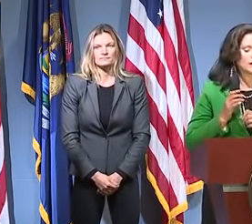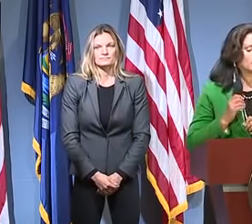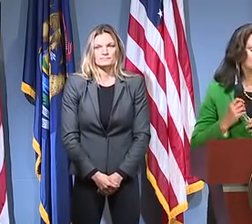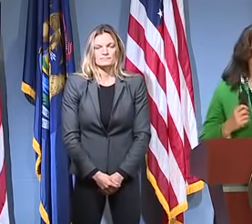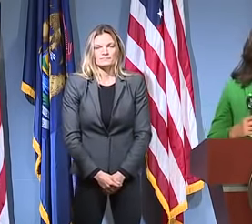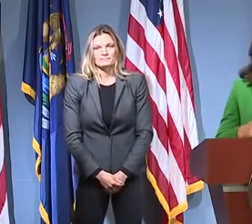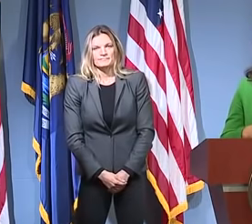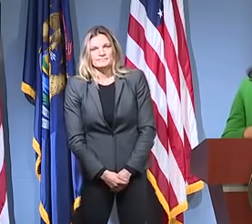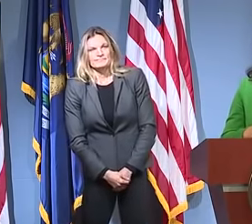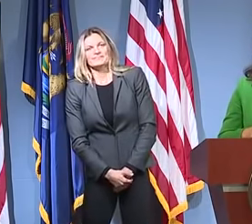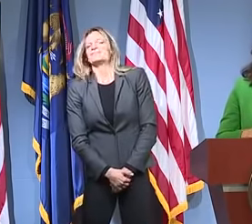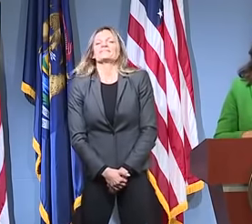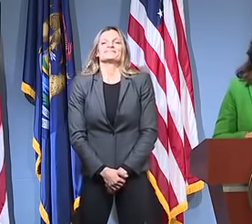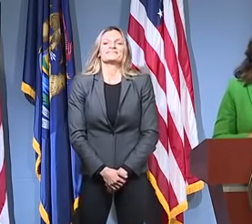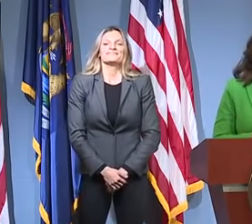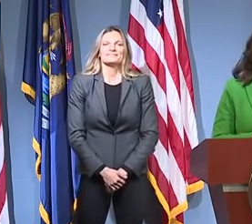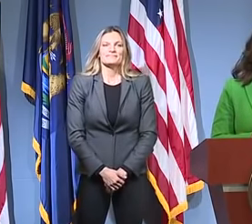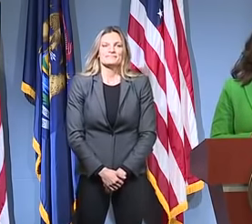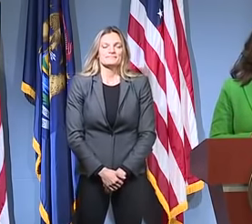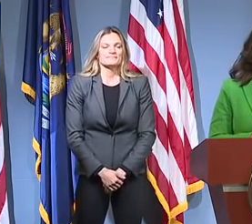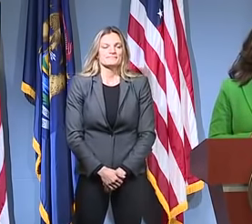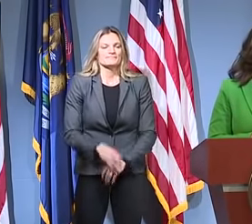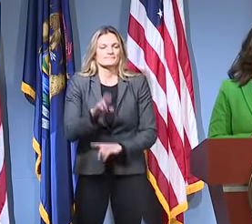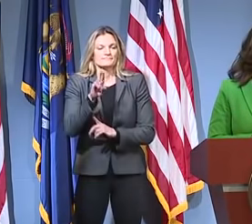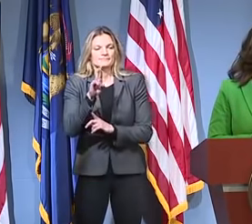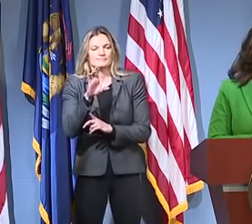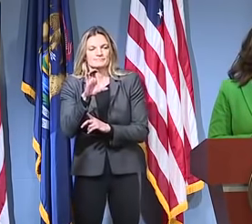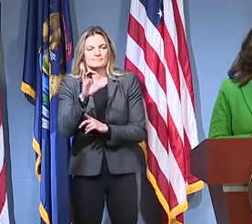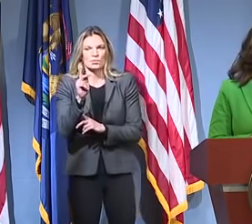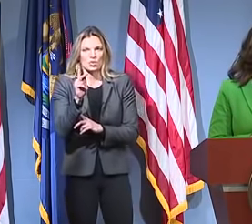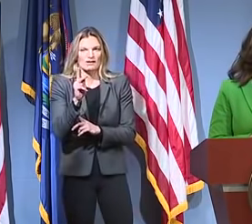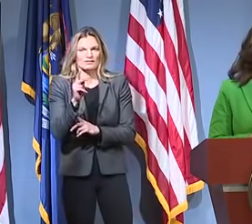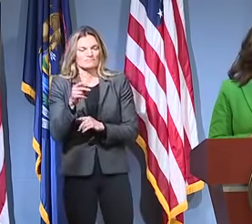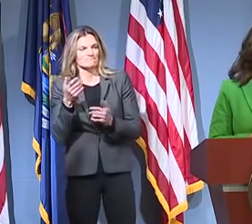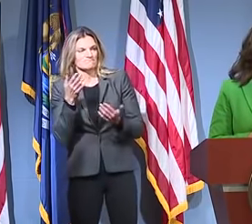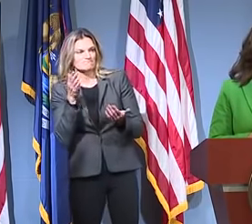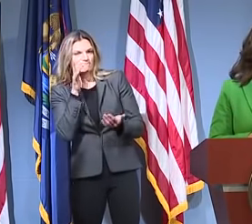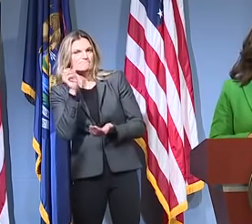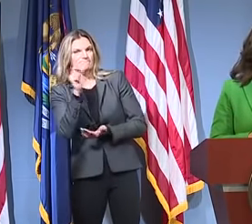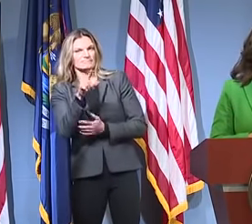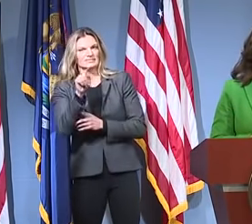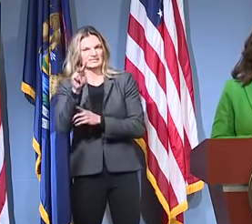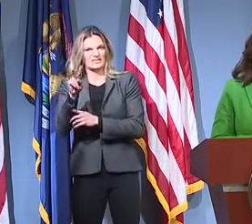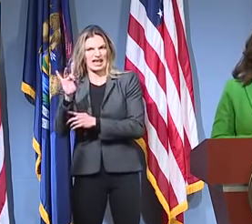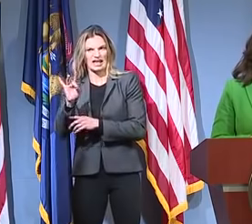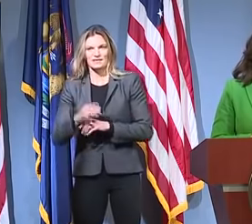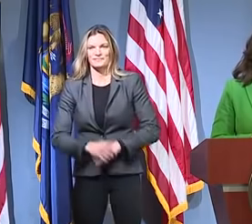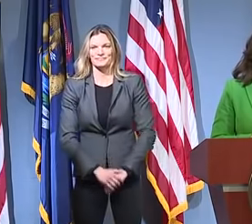Okay, Governor, the next question comes from Rick Albin with TV8.